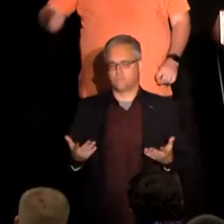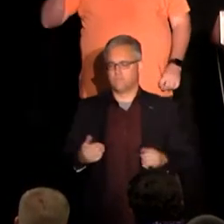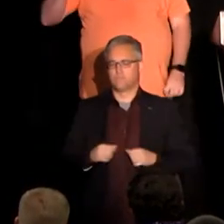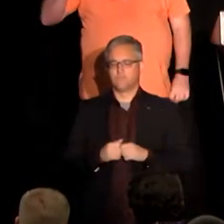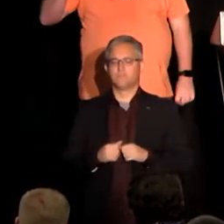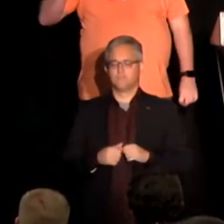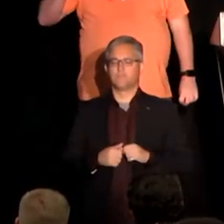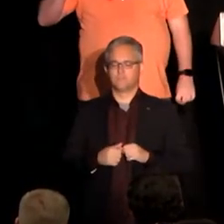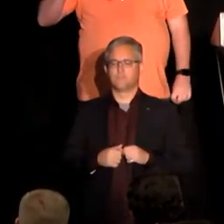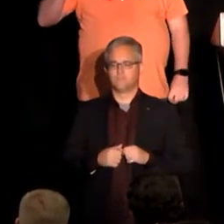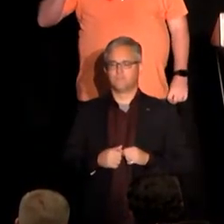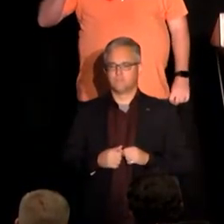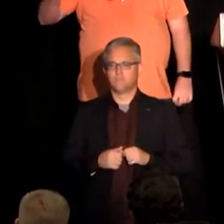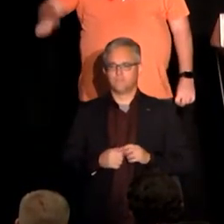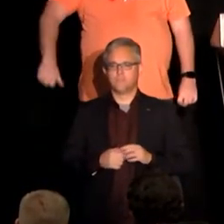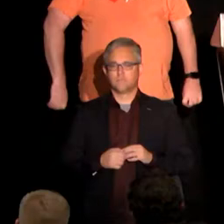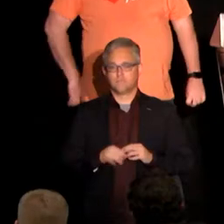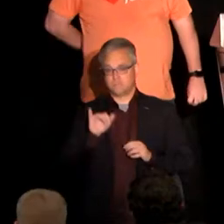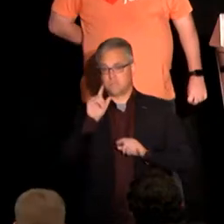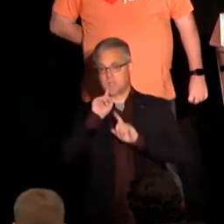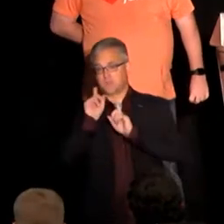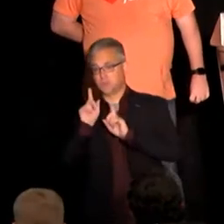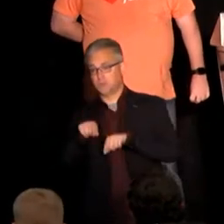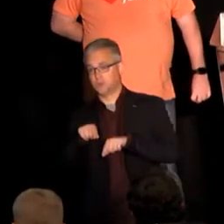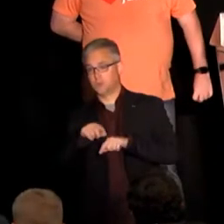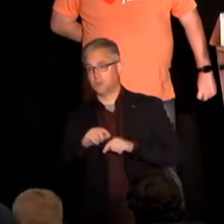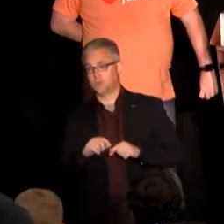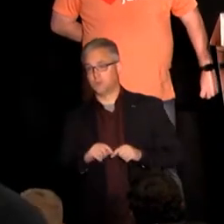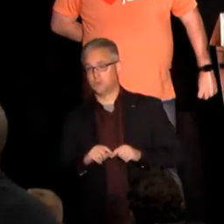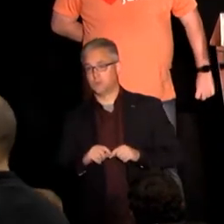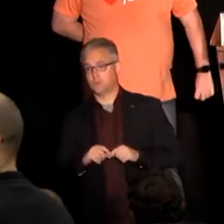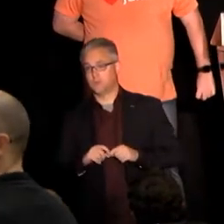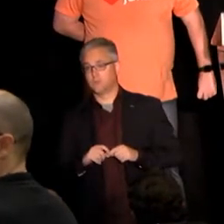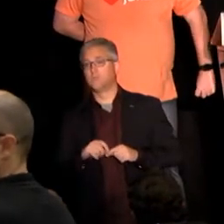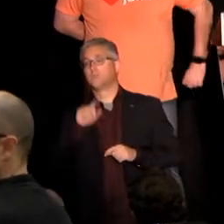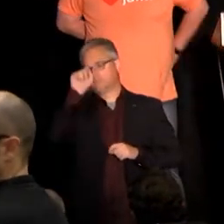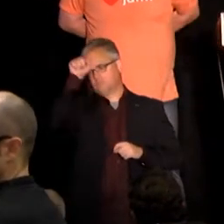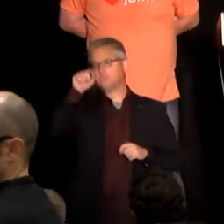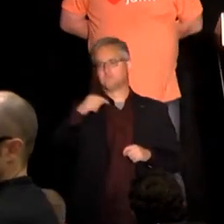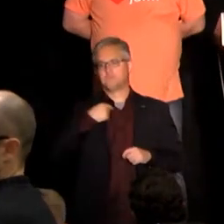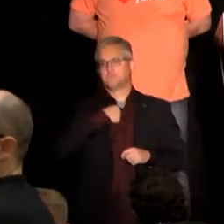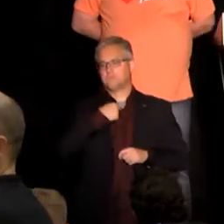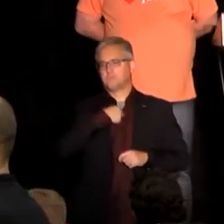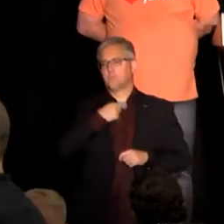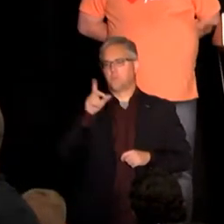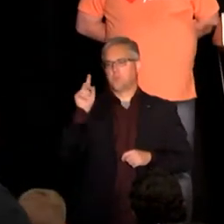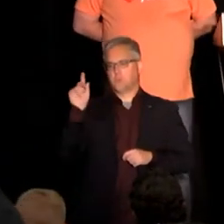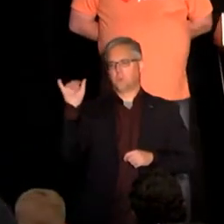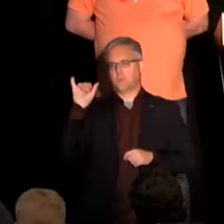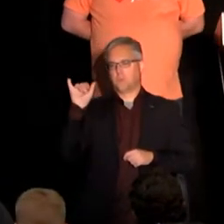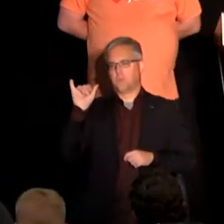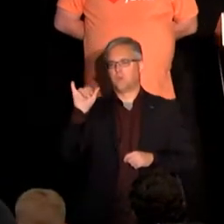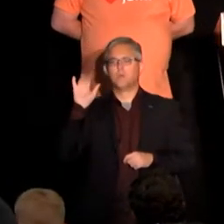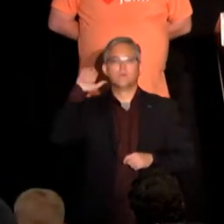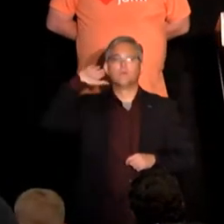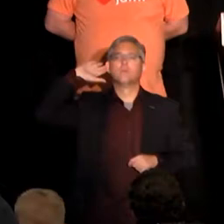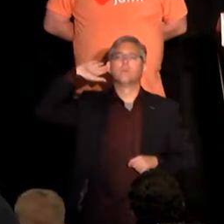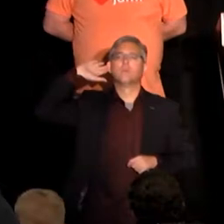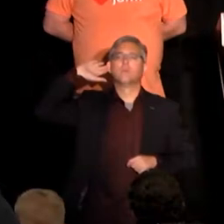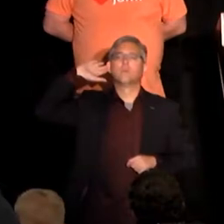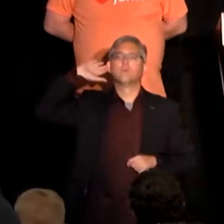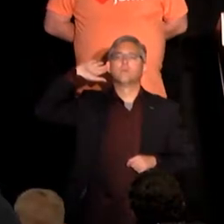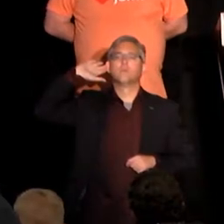that. Answer you? And we do very similar things. Yeah. For our Chromebooks, we actually charge students